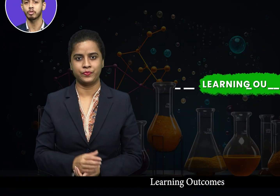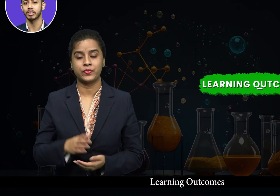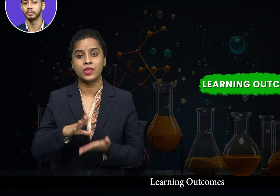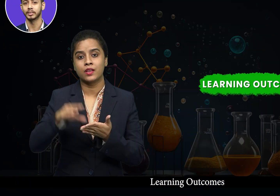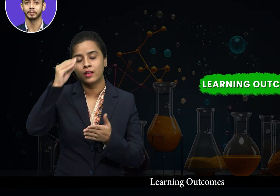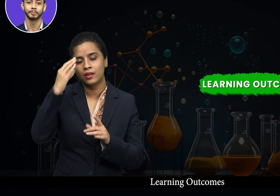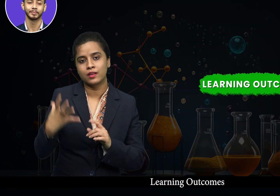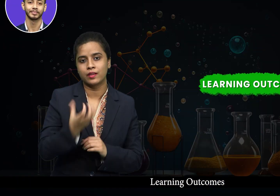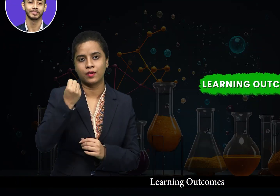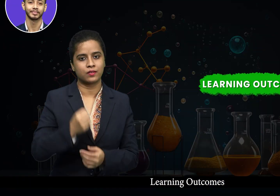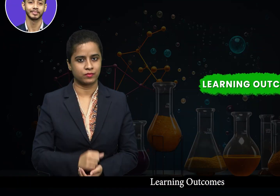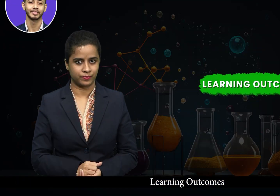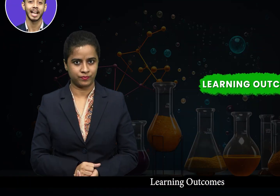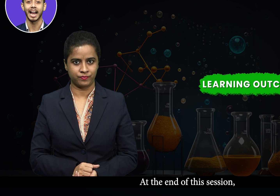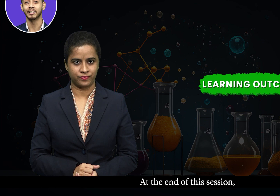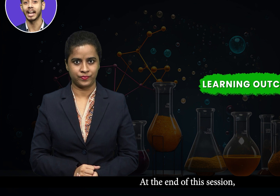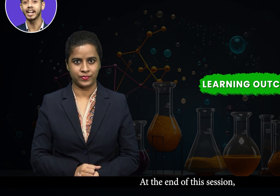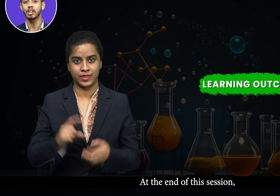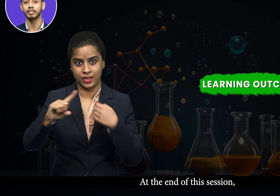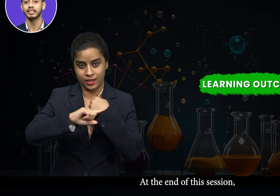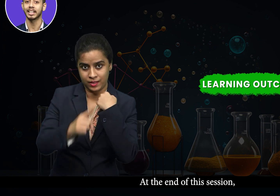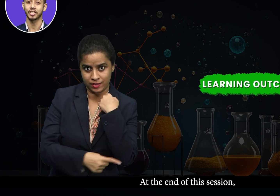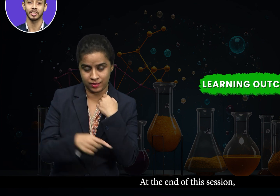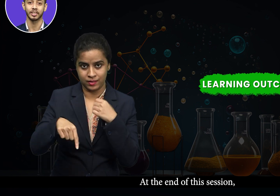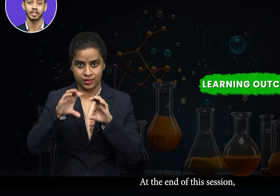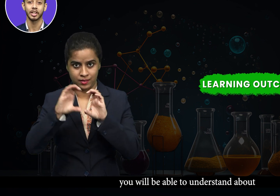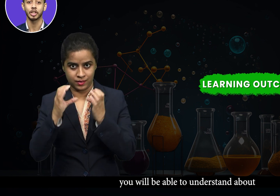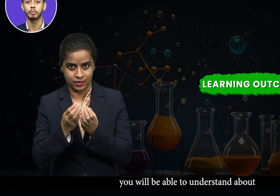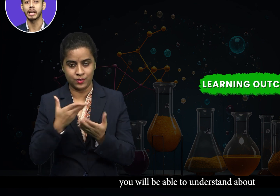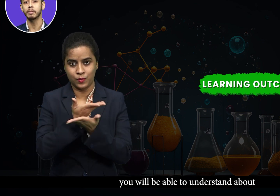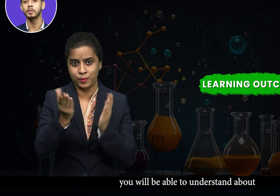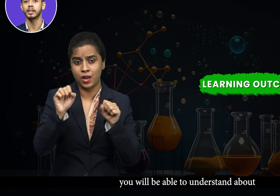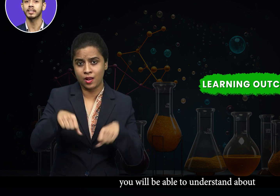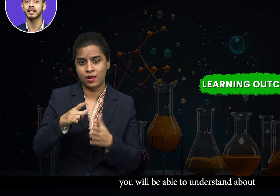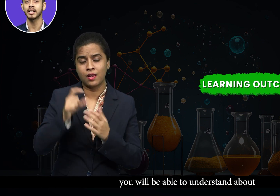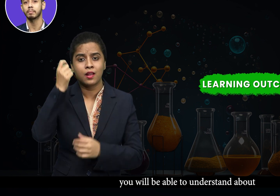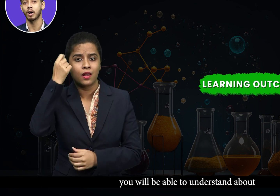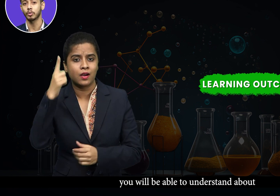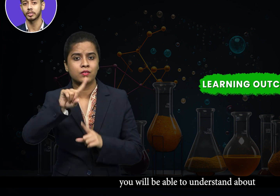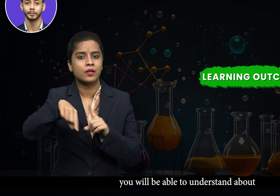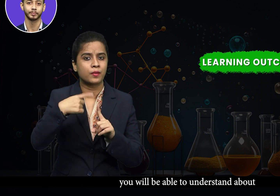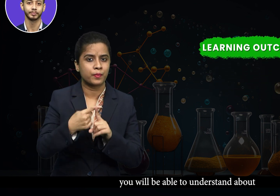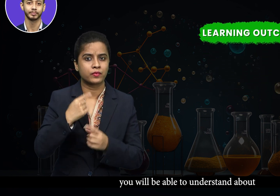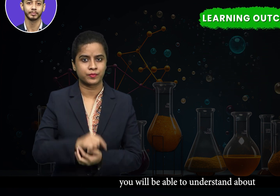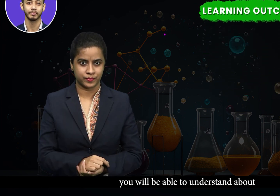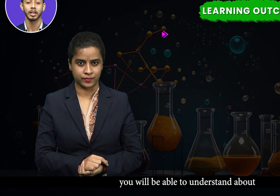Learning outcomes. At the end of this session, you will be able to understand